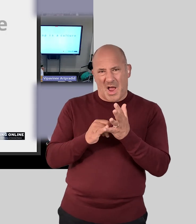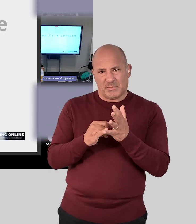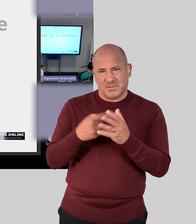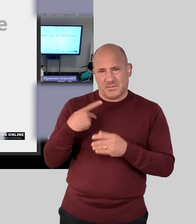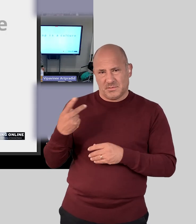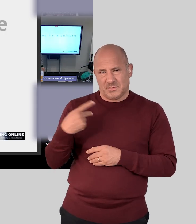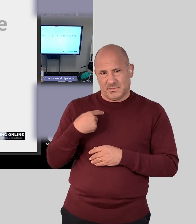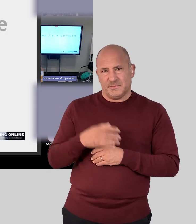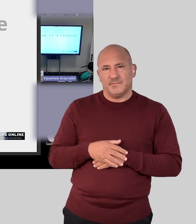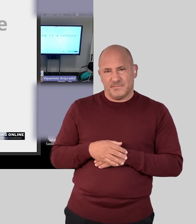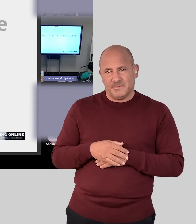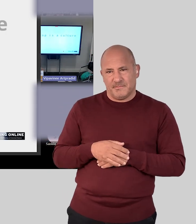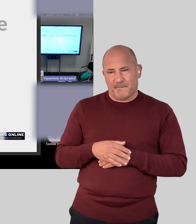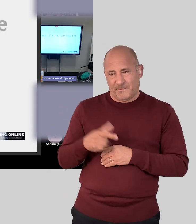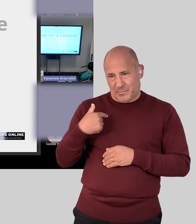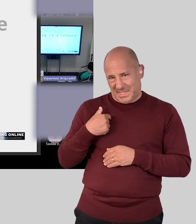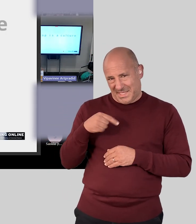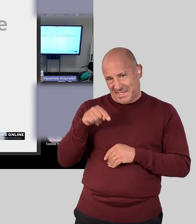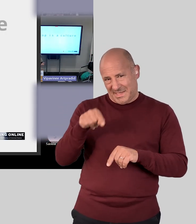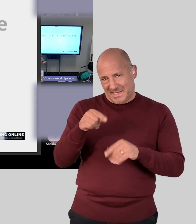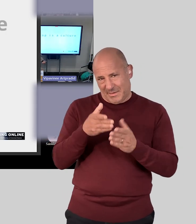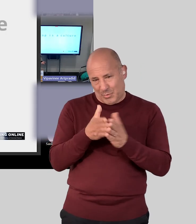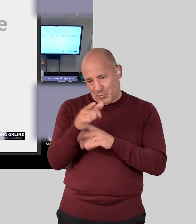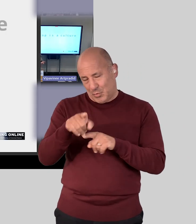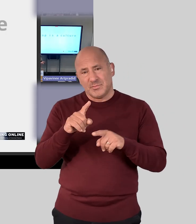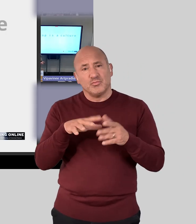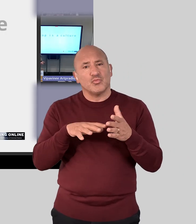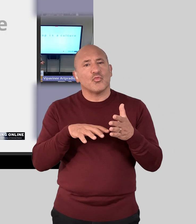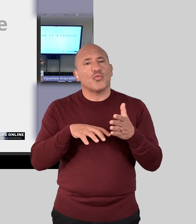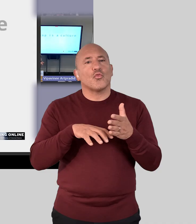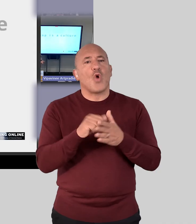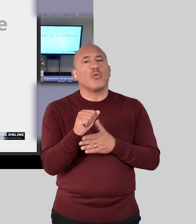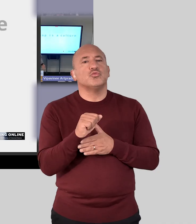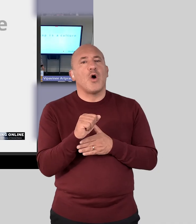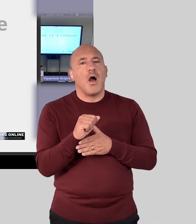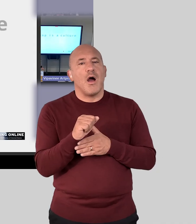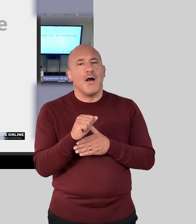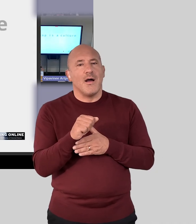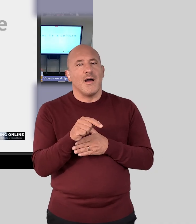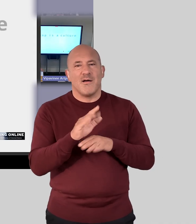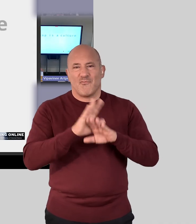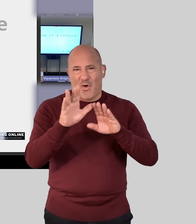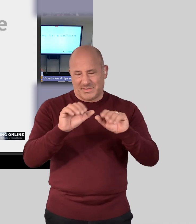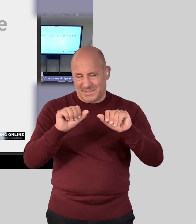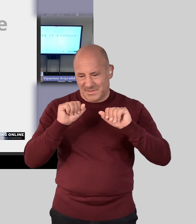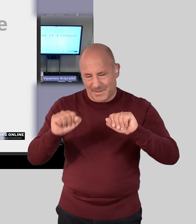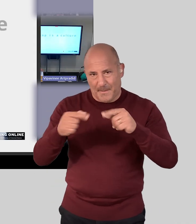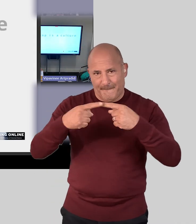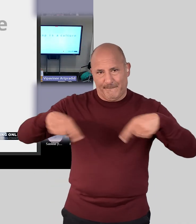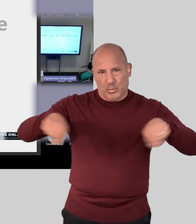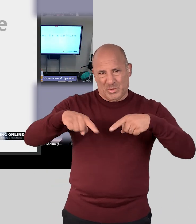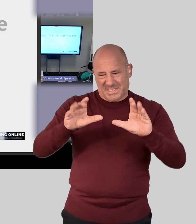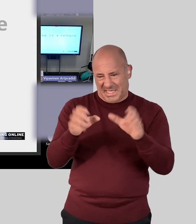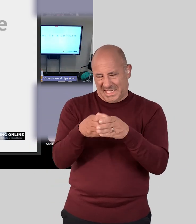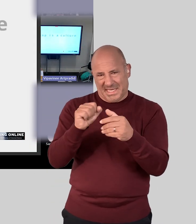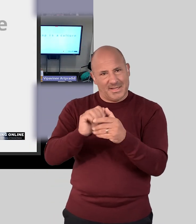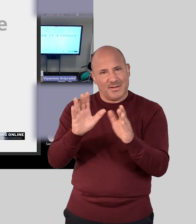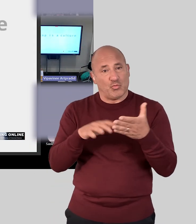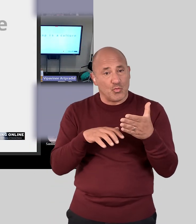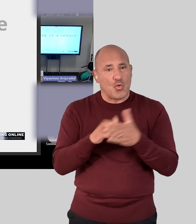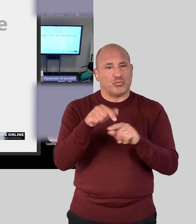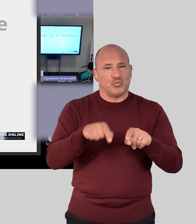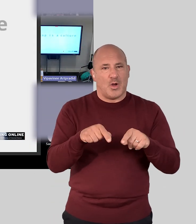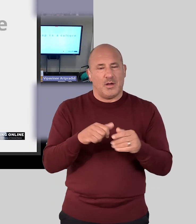So James and I and rapper KRS-One, we experience hip hop as a culture,